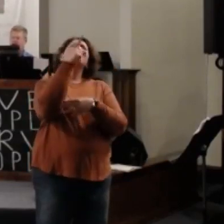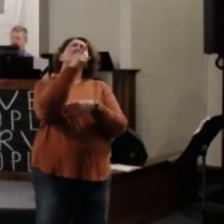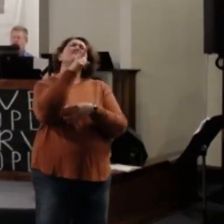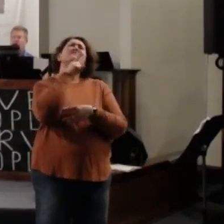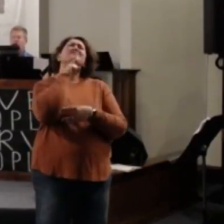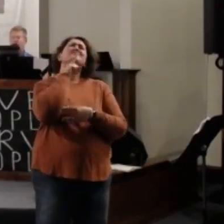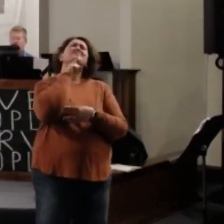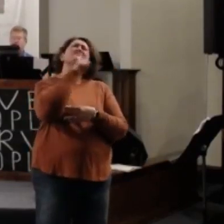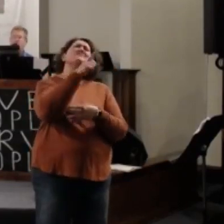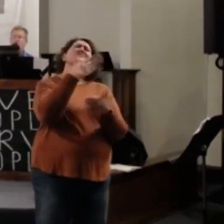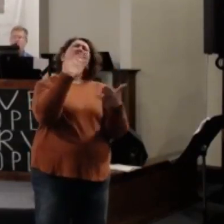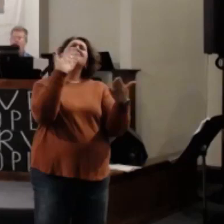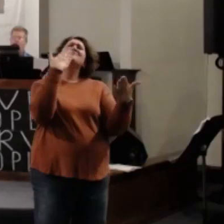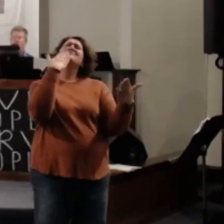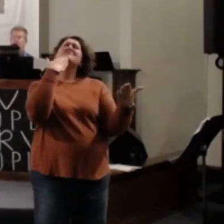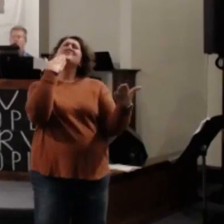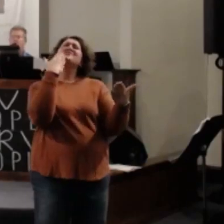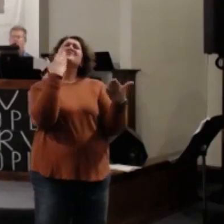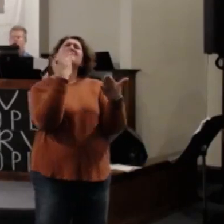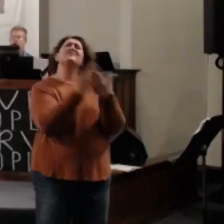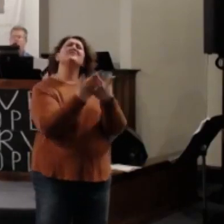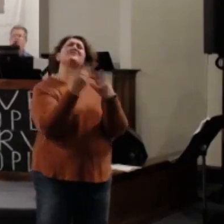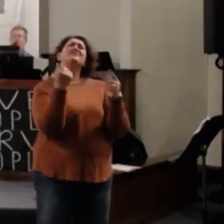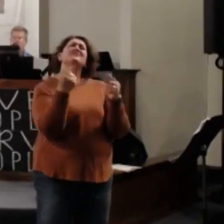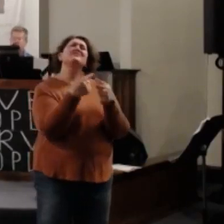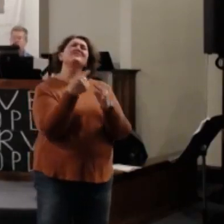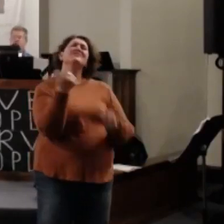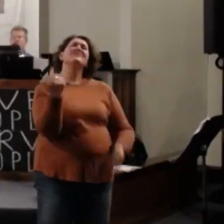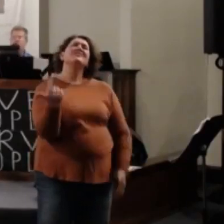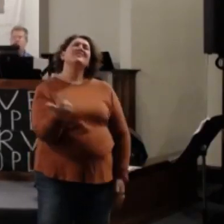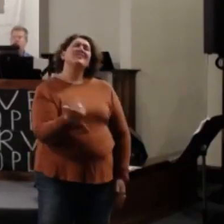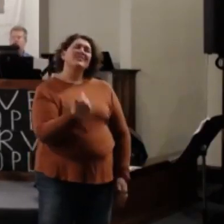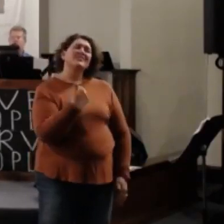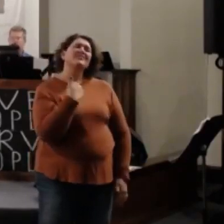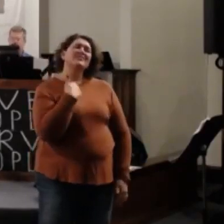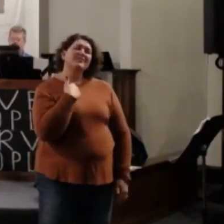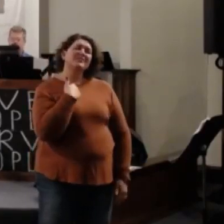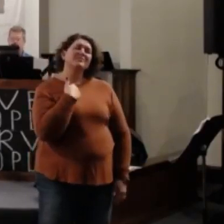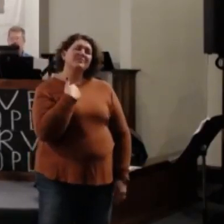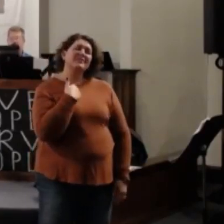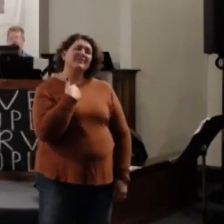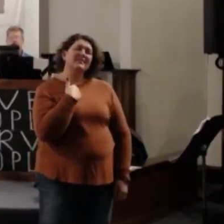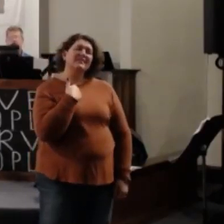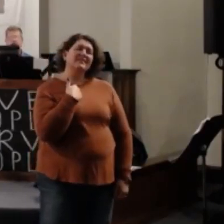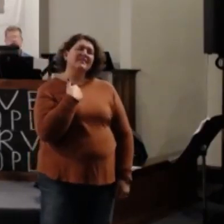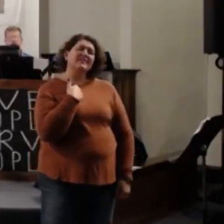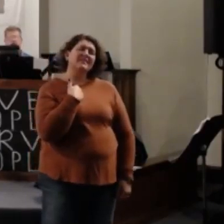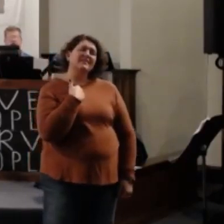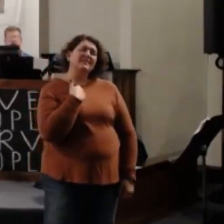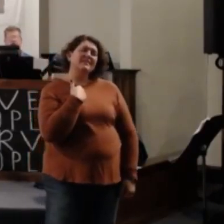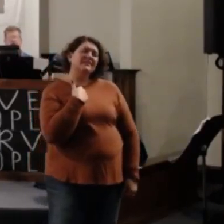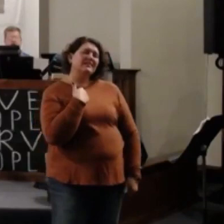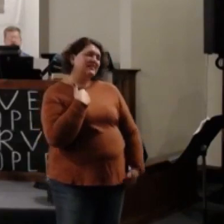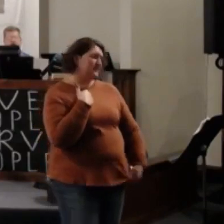name. You're so good to me.